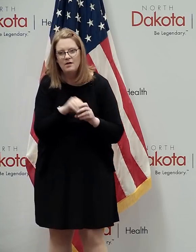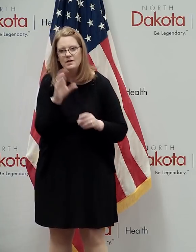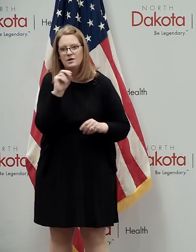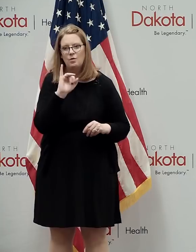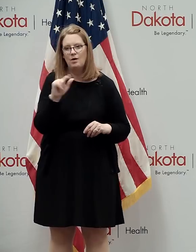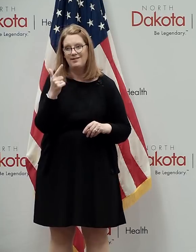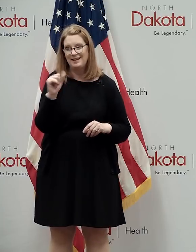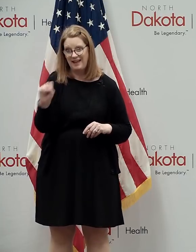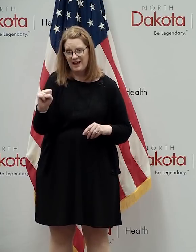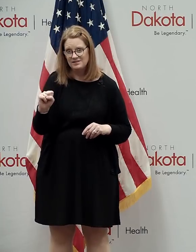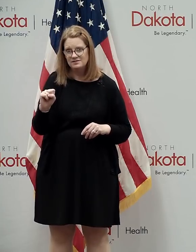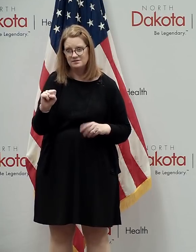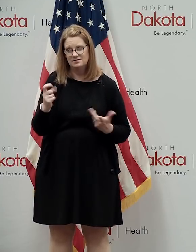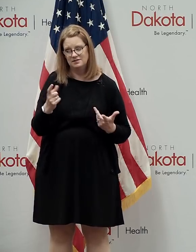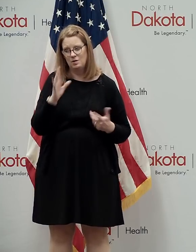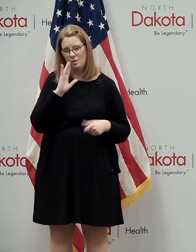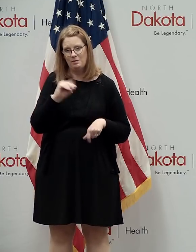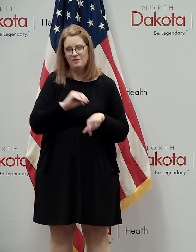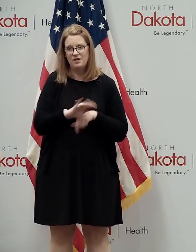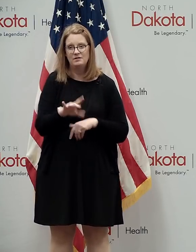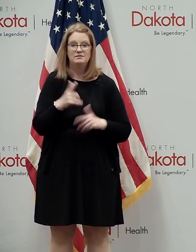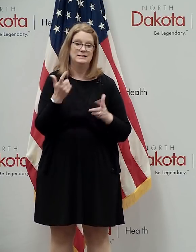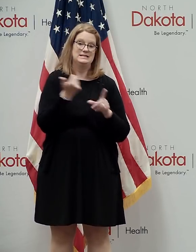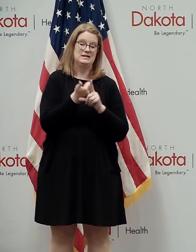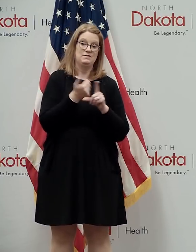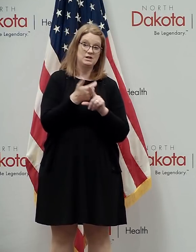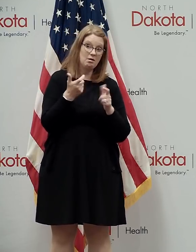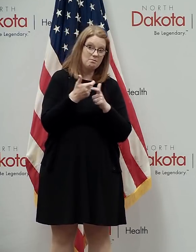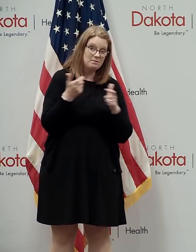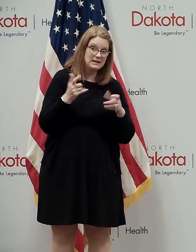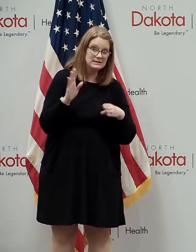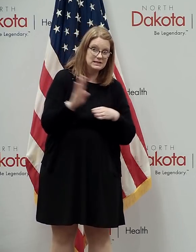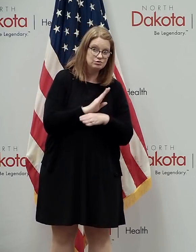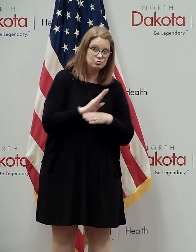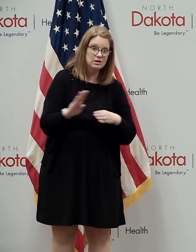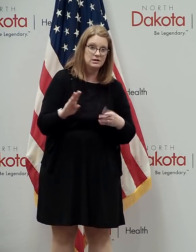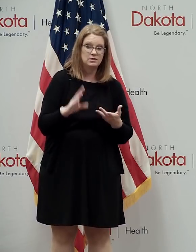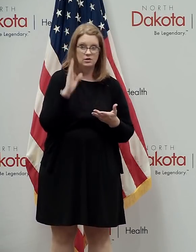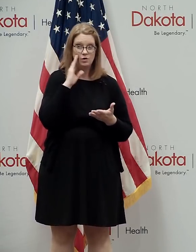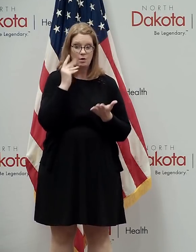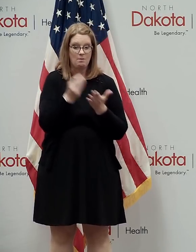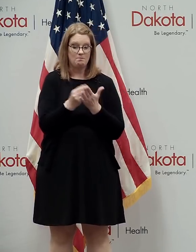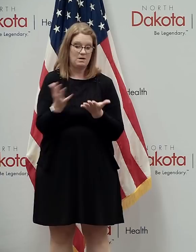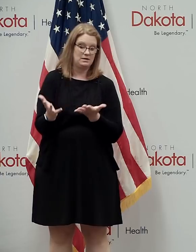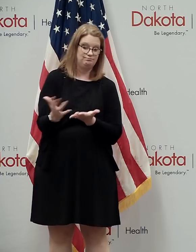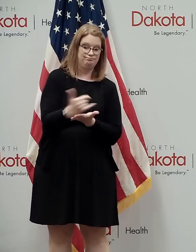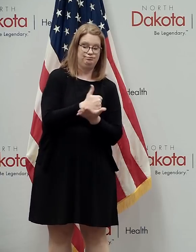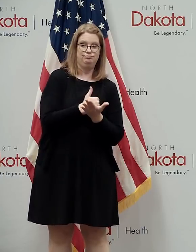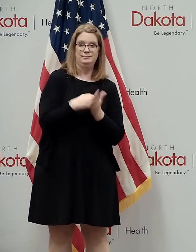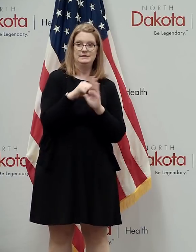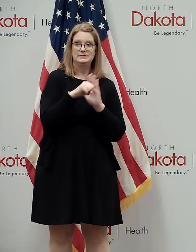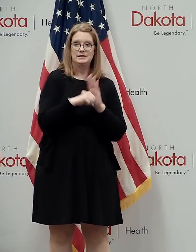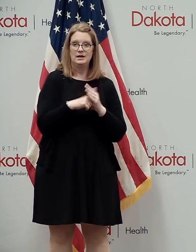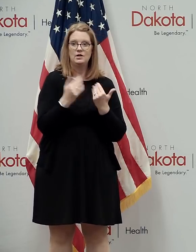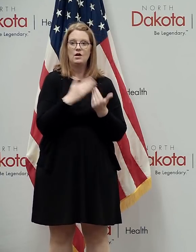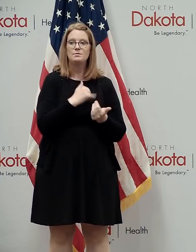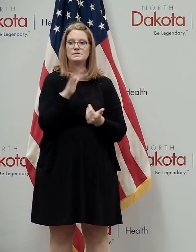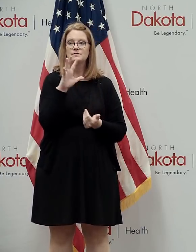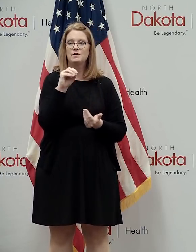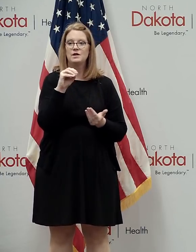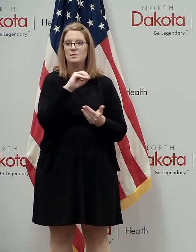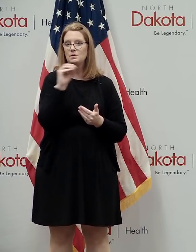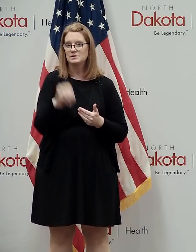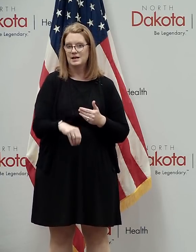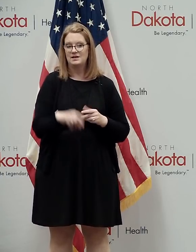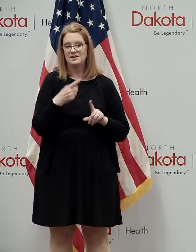this decision. It's our largest industry in terms of revenue production for the state. Almost 50% of the revenues in the state come